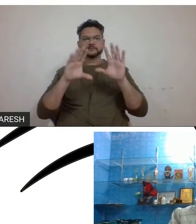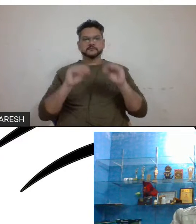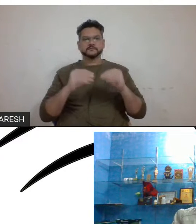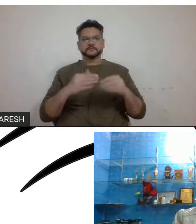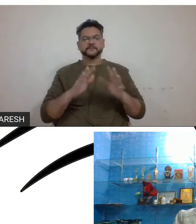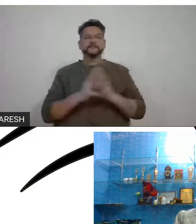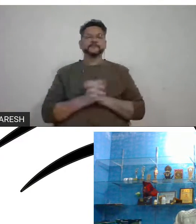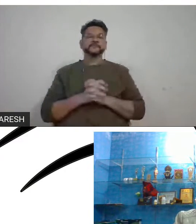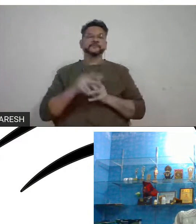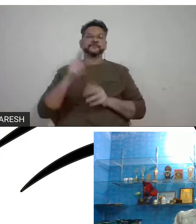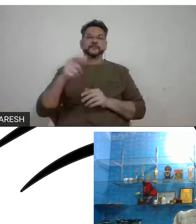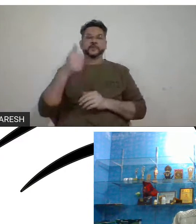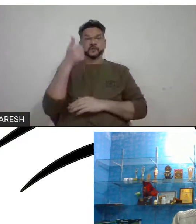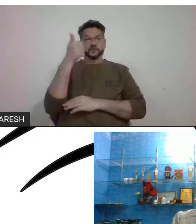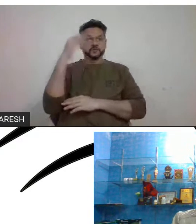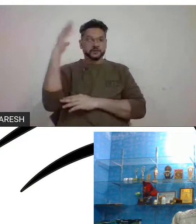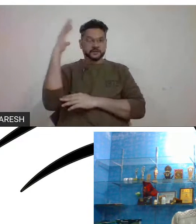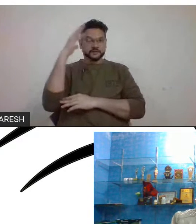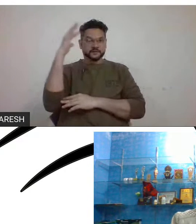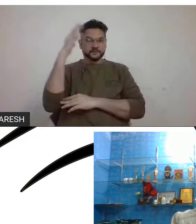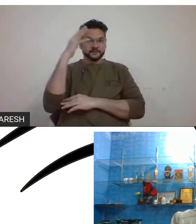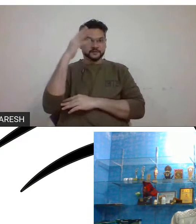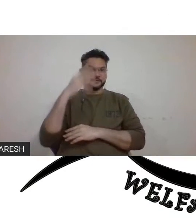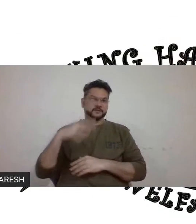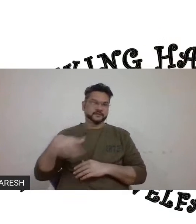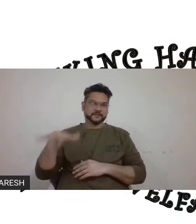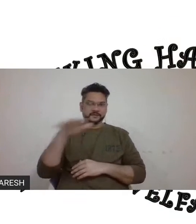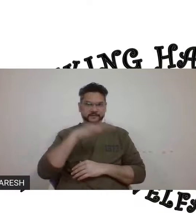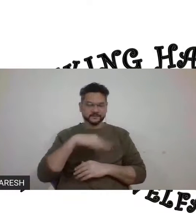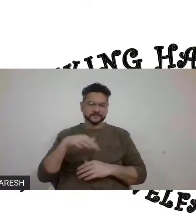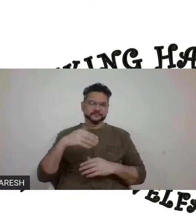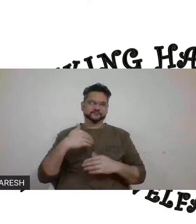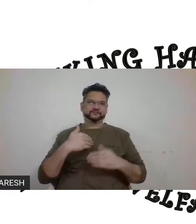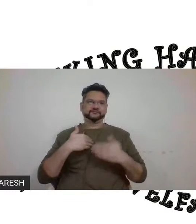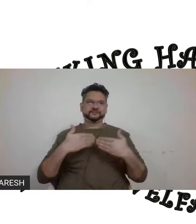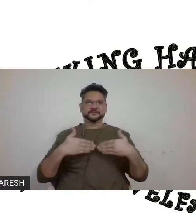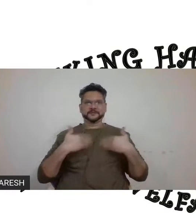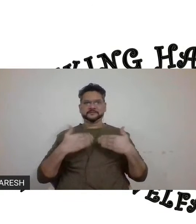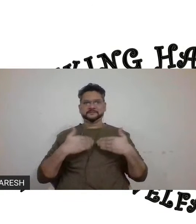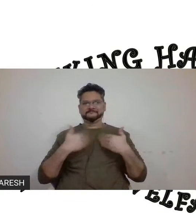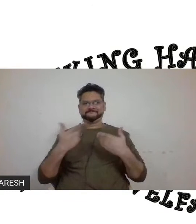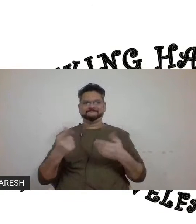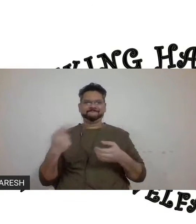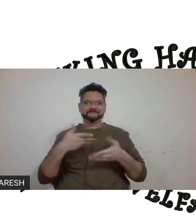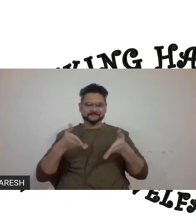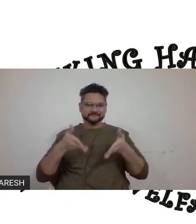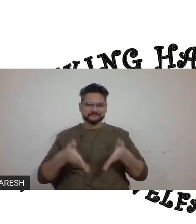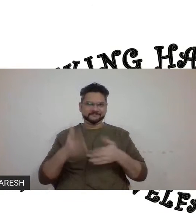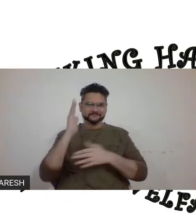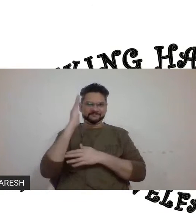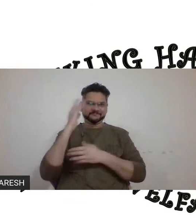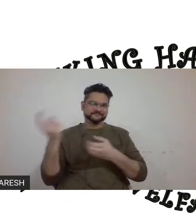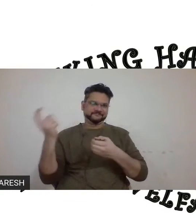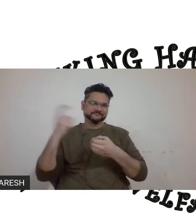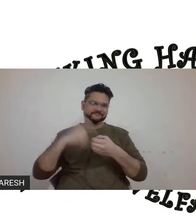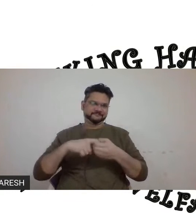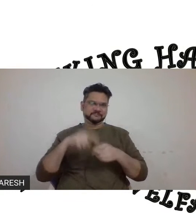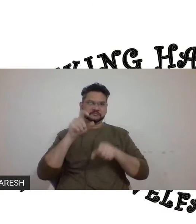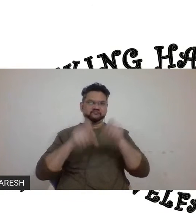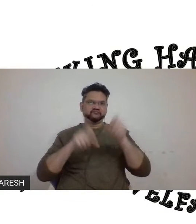all. I am grateful that I am a part of such esteemed group of dignitaries,